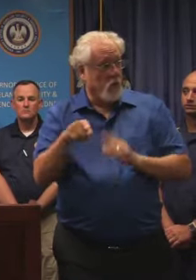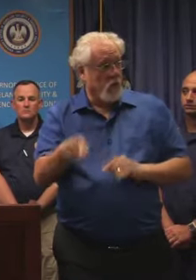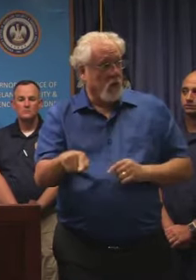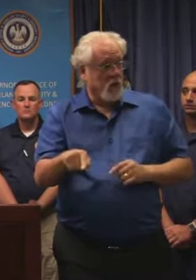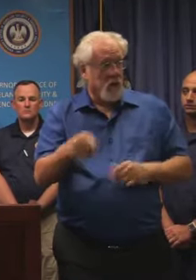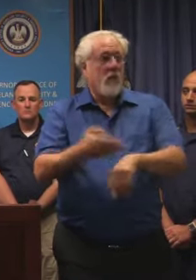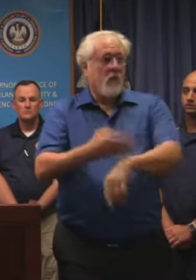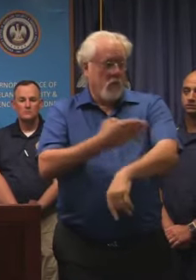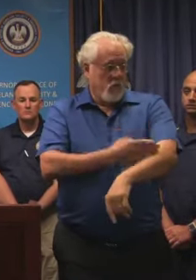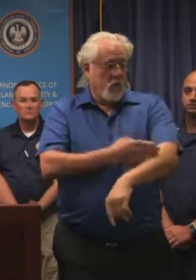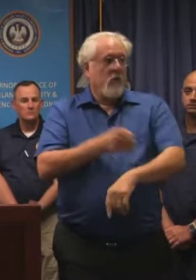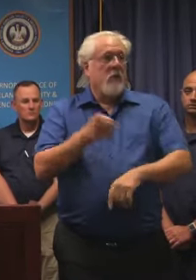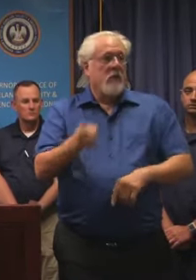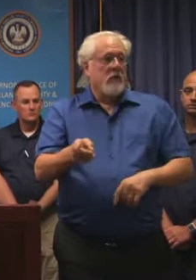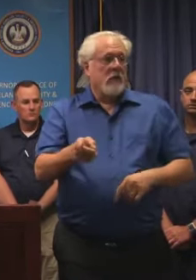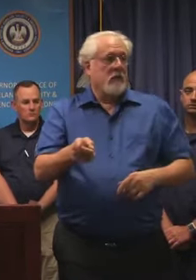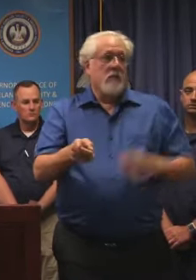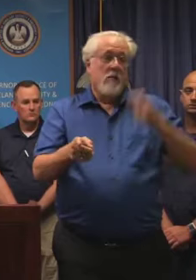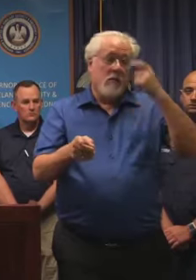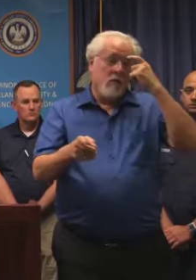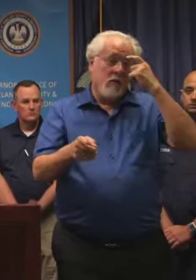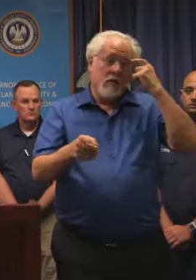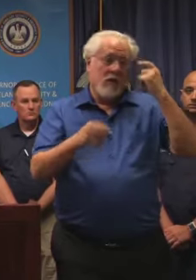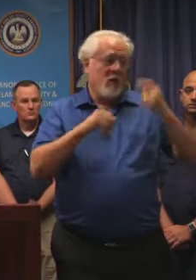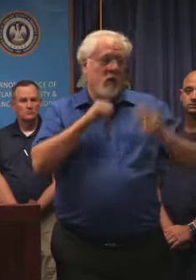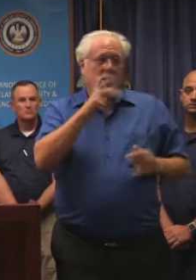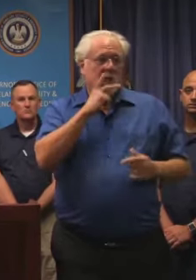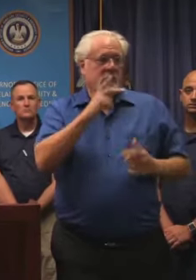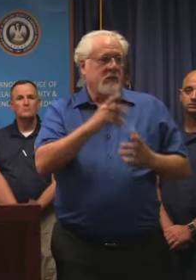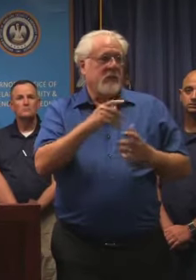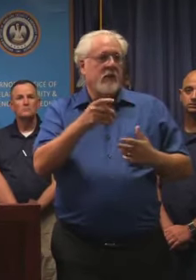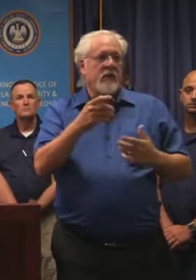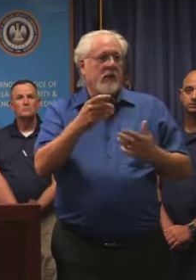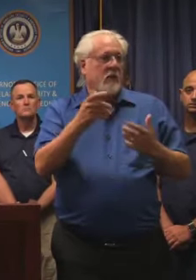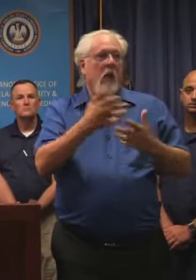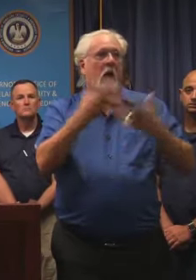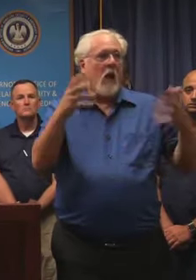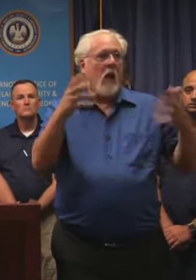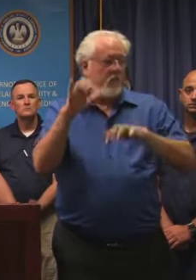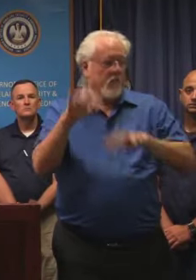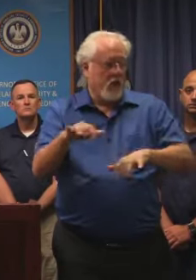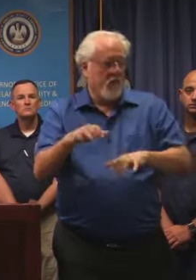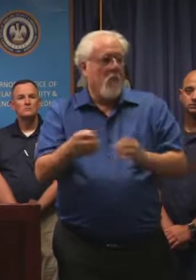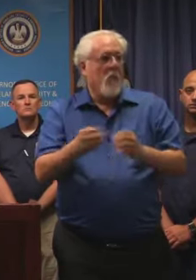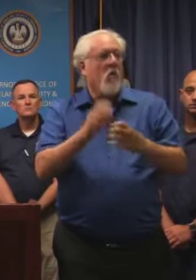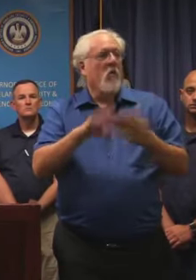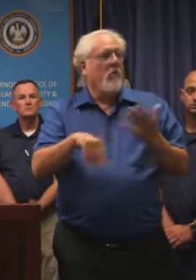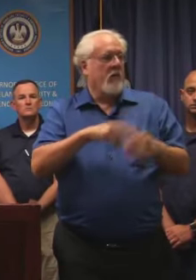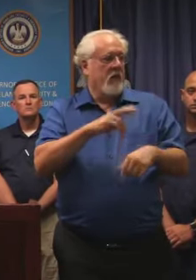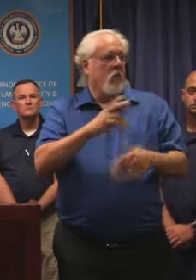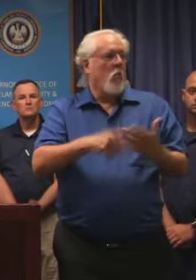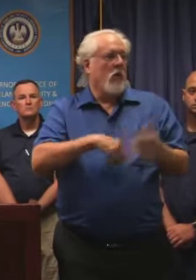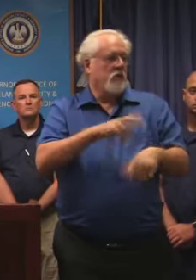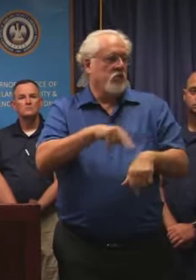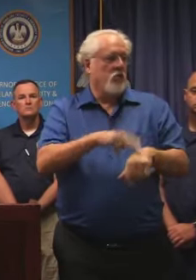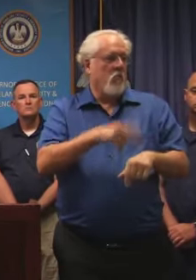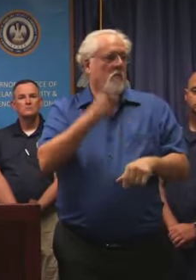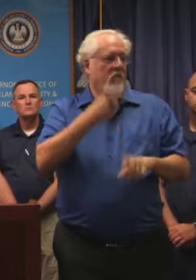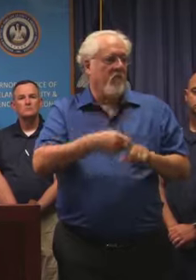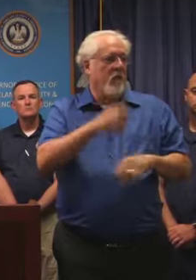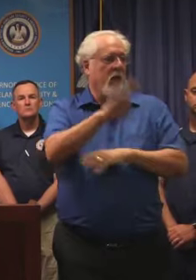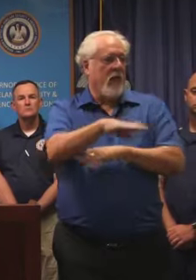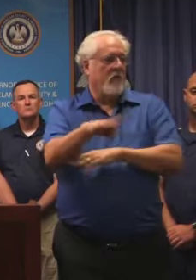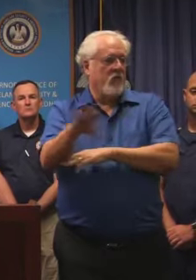has improved, and they don't see significant rainfall beyond what we would ordinarily expect at this time of year just from the